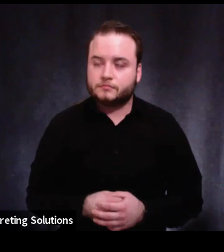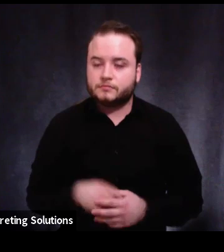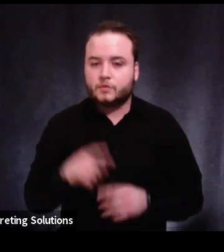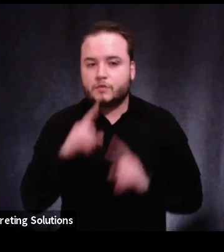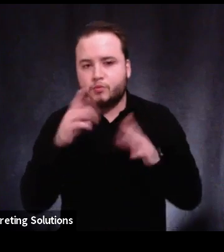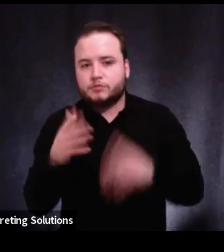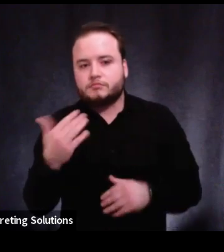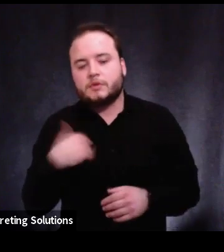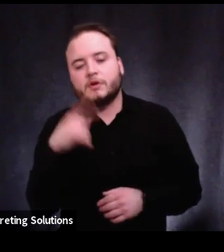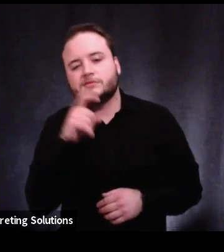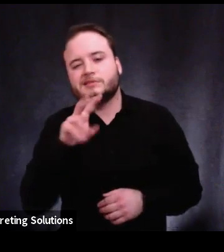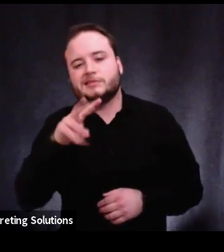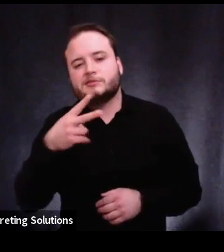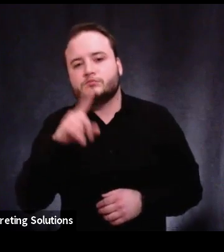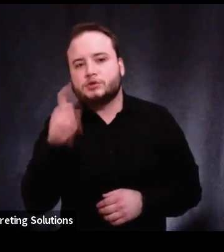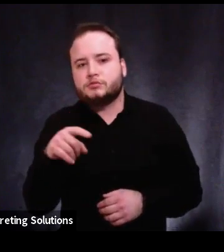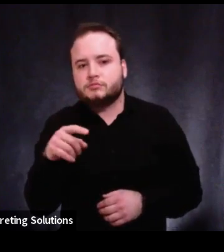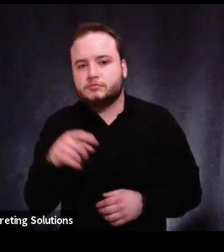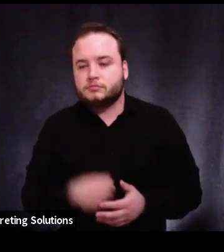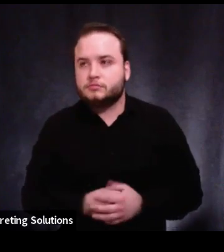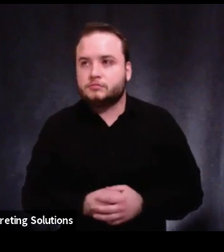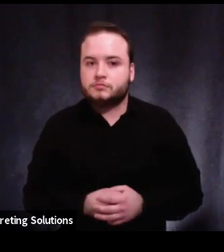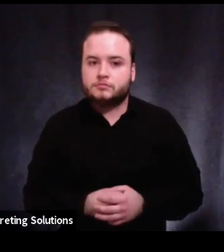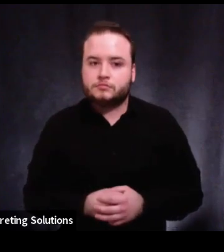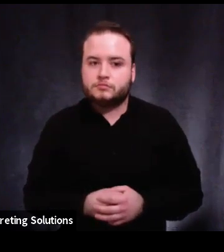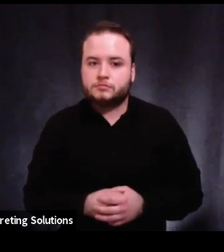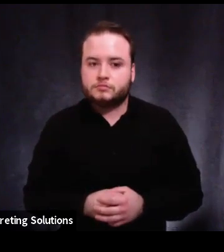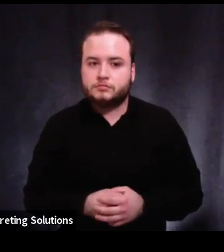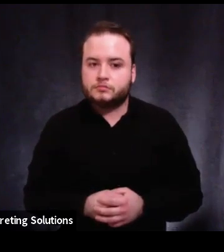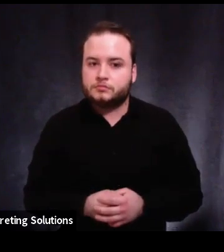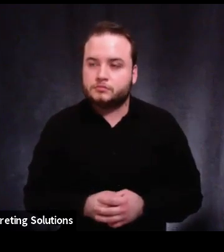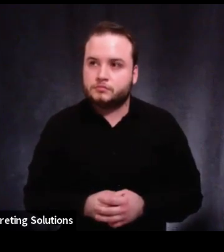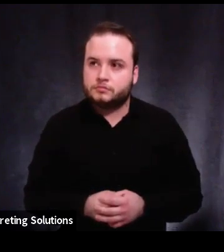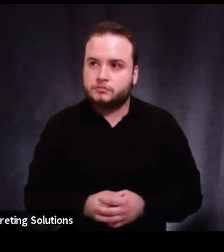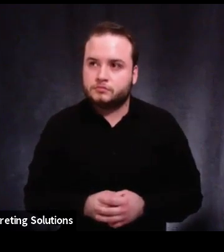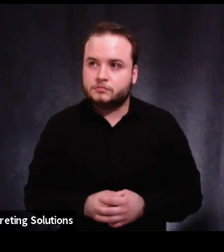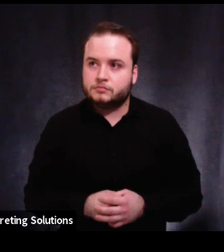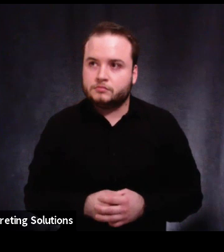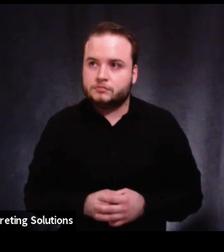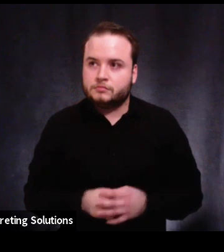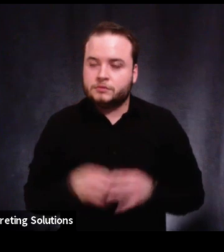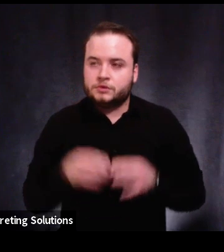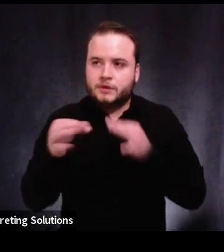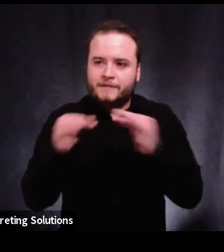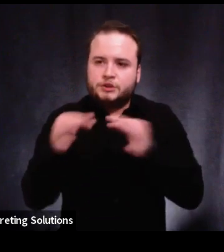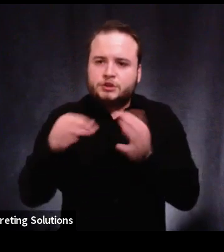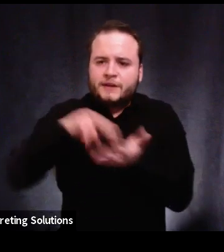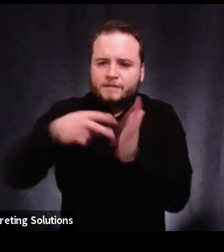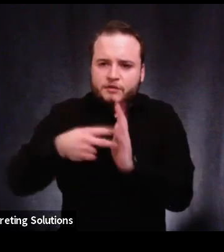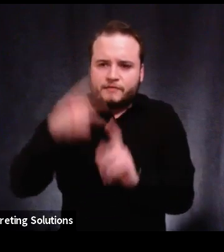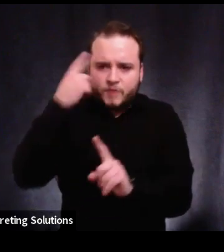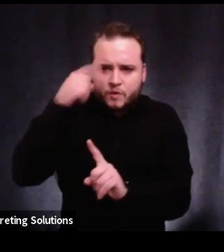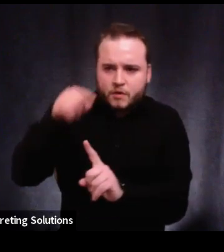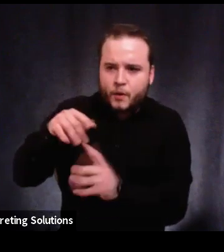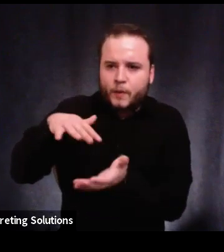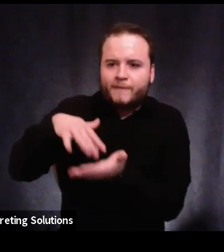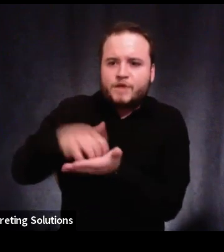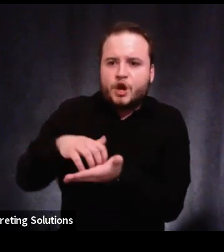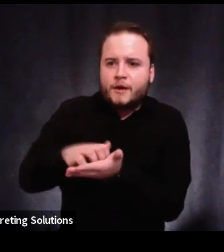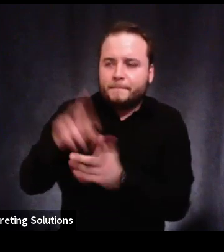is. I'm also wondering, because in some of these scenarios, you model out a continuation